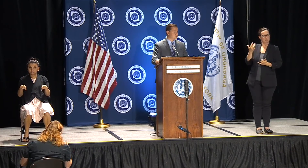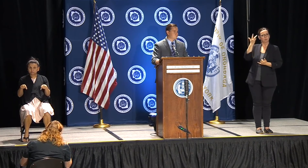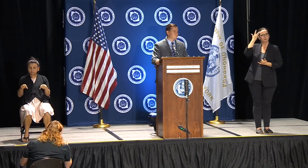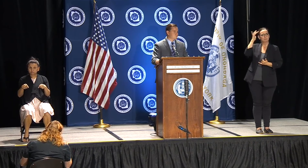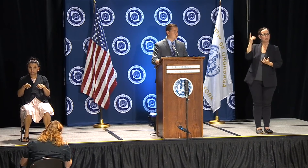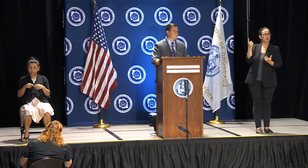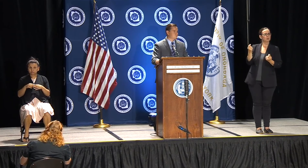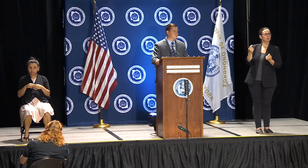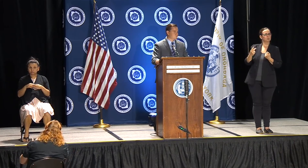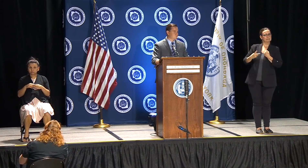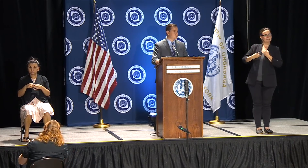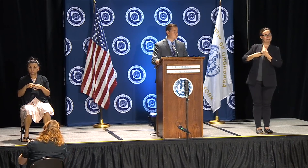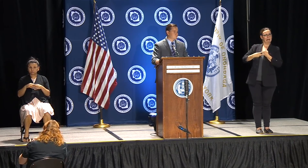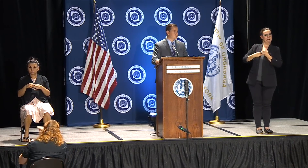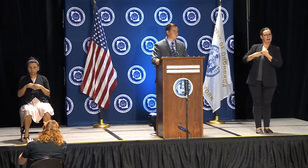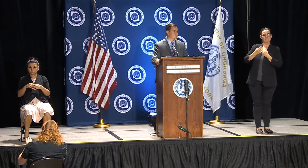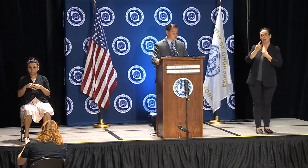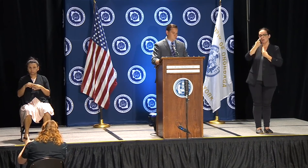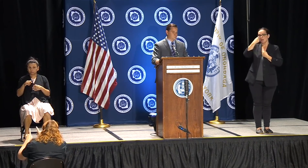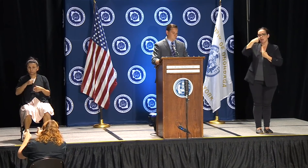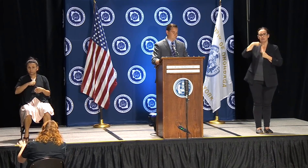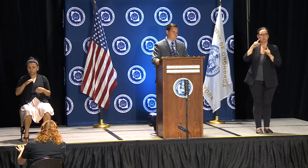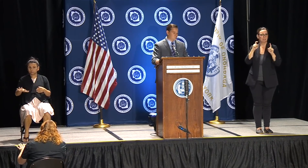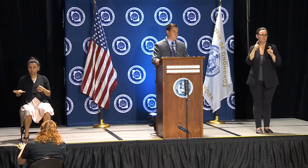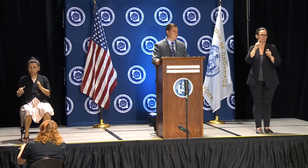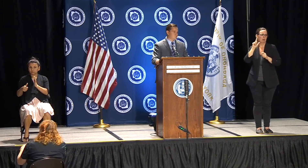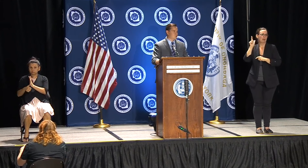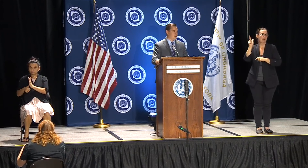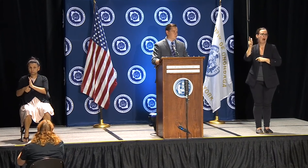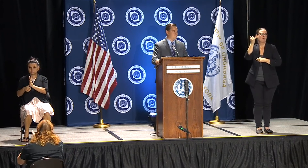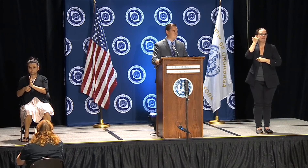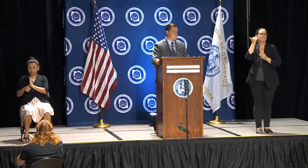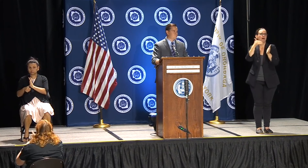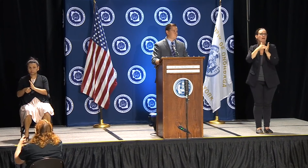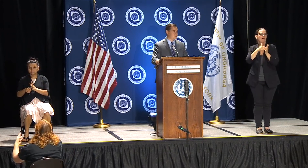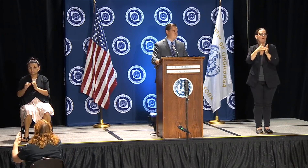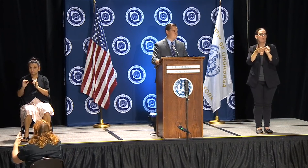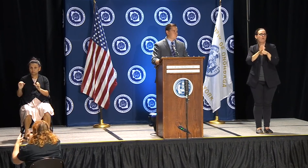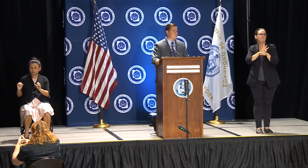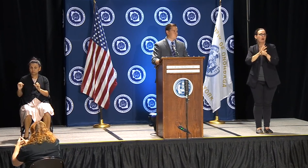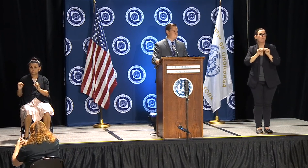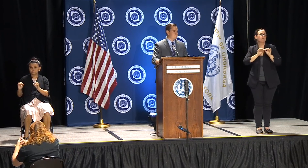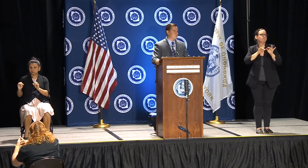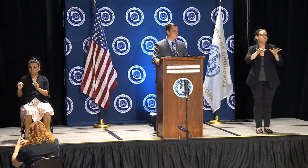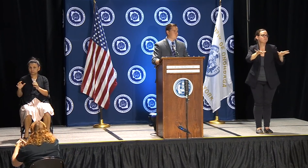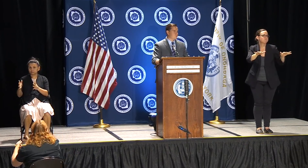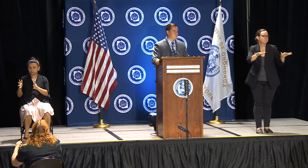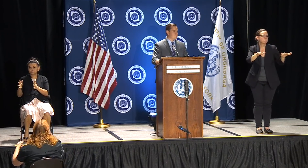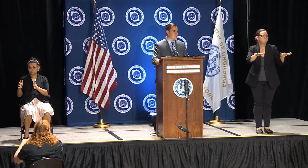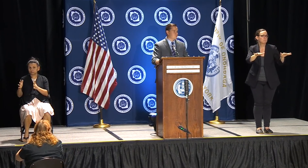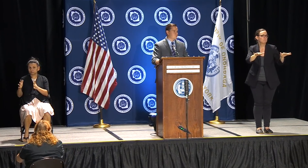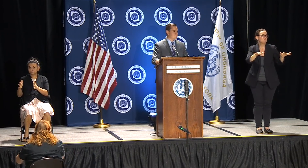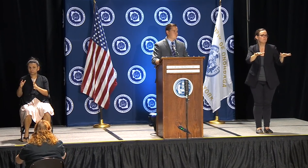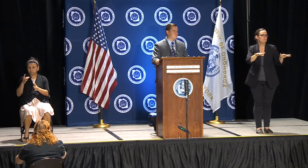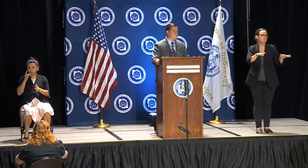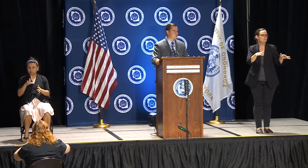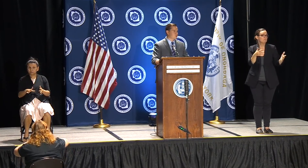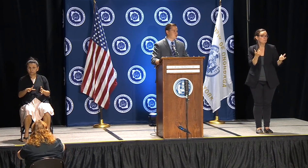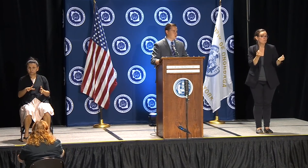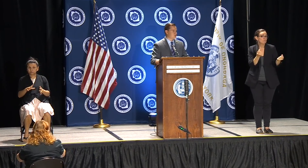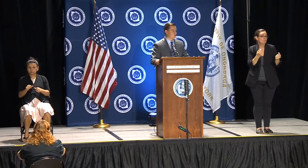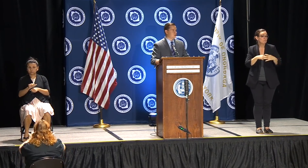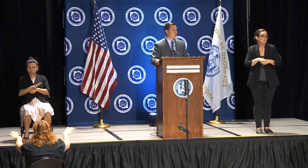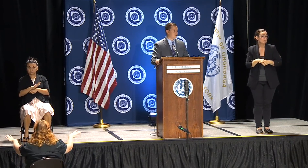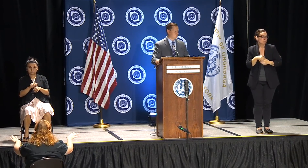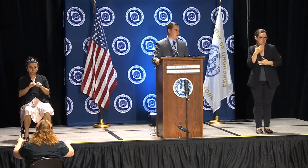just for outbreaks or symptomatic Correct. people, and not using them